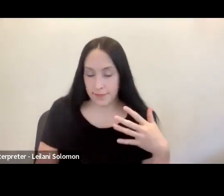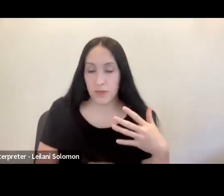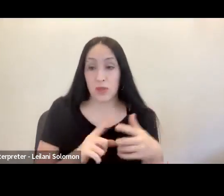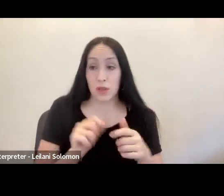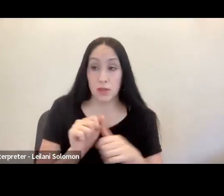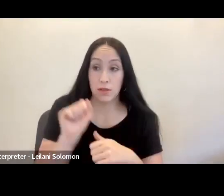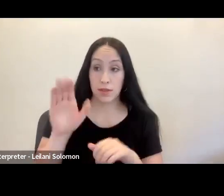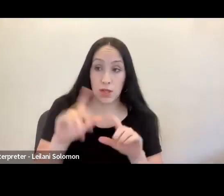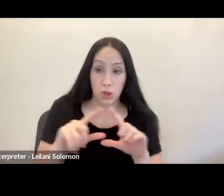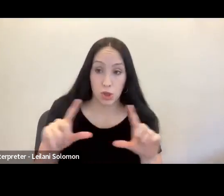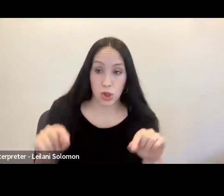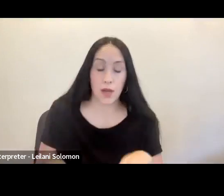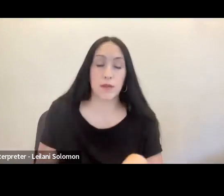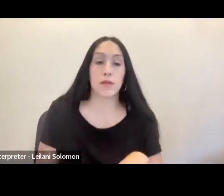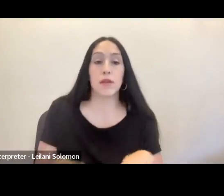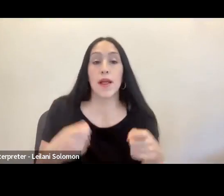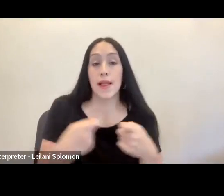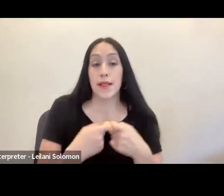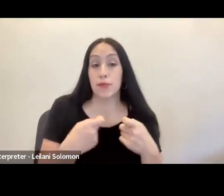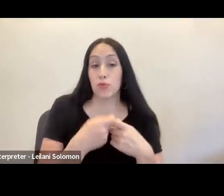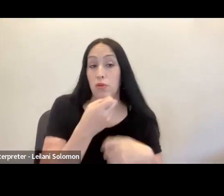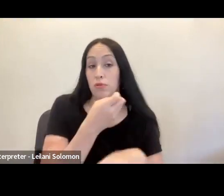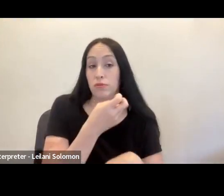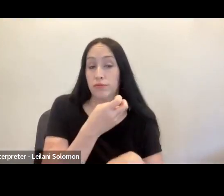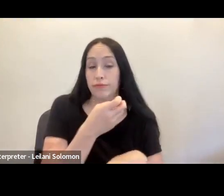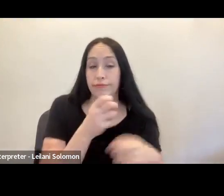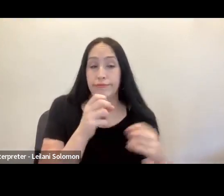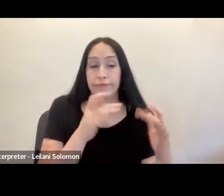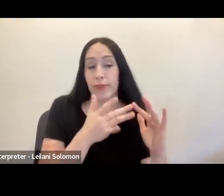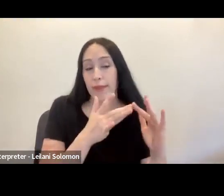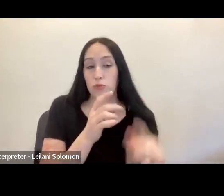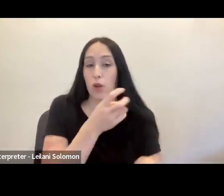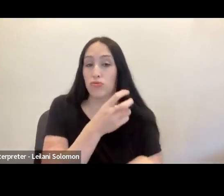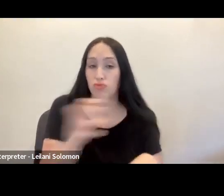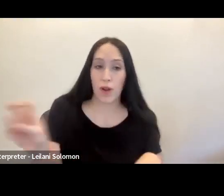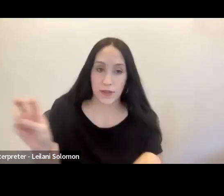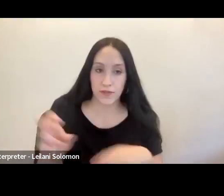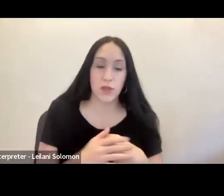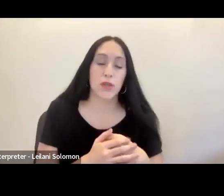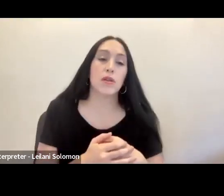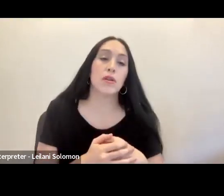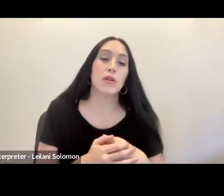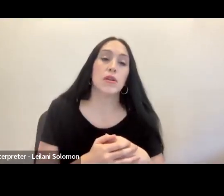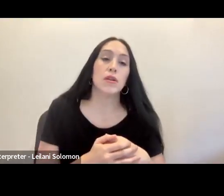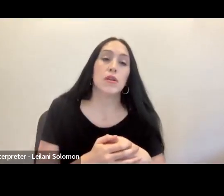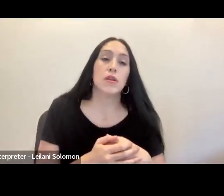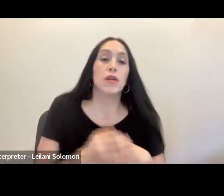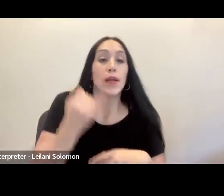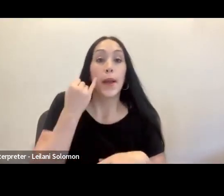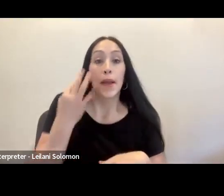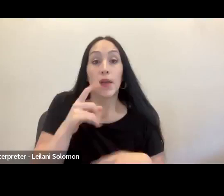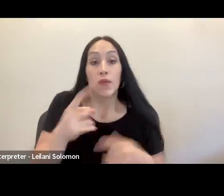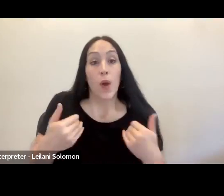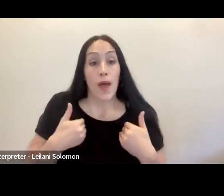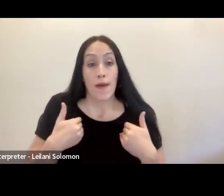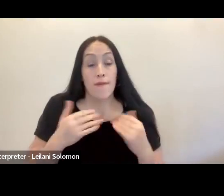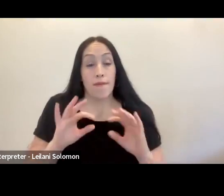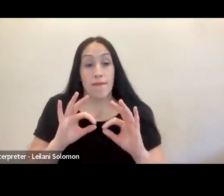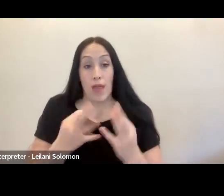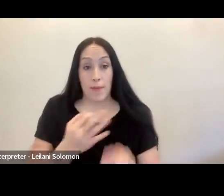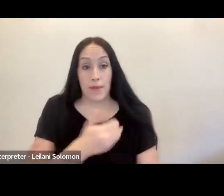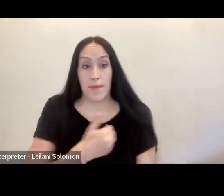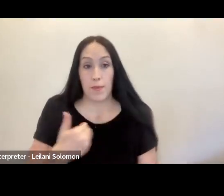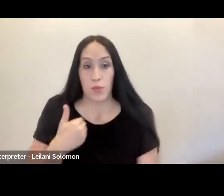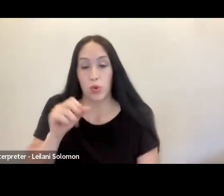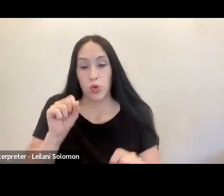do an electronic transfer to a connected bank account. If you have a family member, you can actually set up what they call a gifting